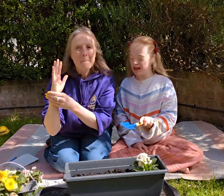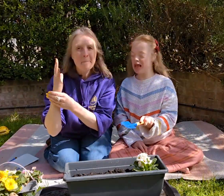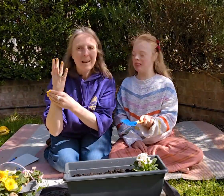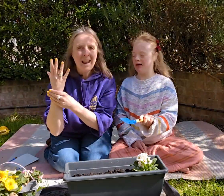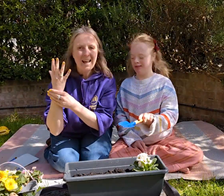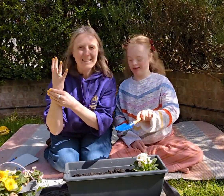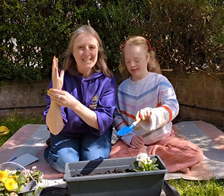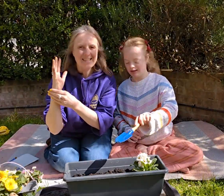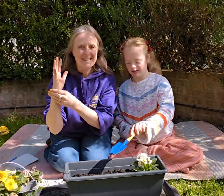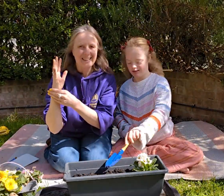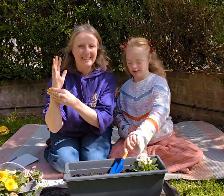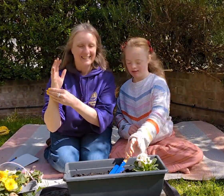Plants.